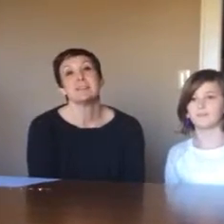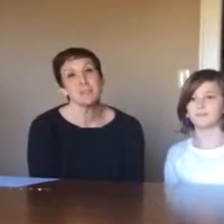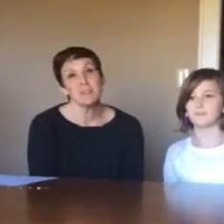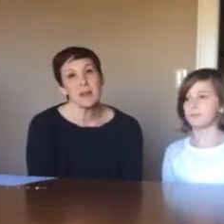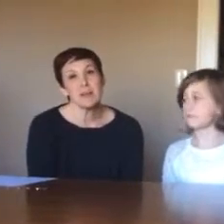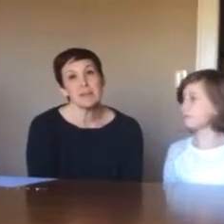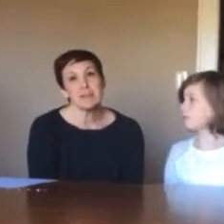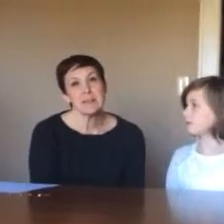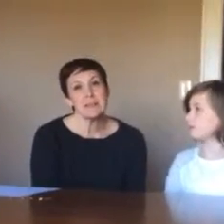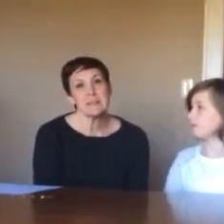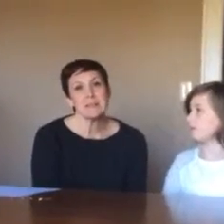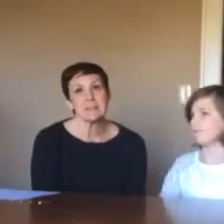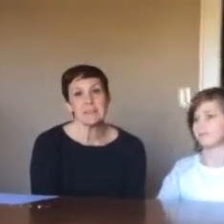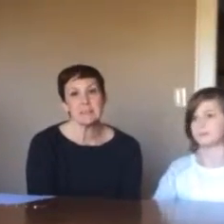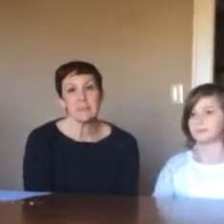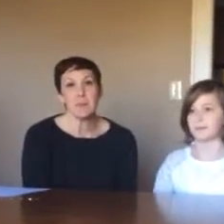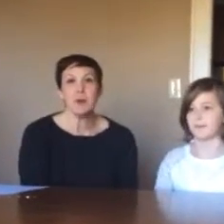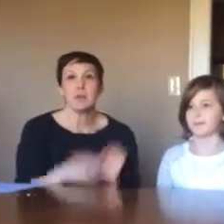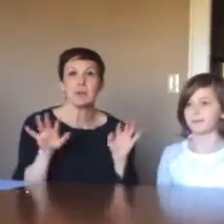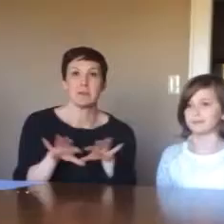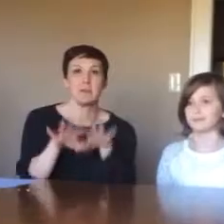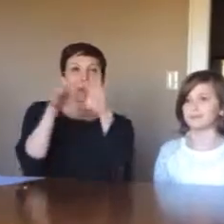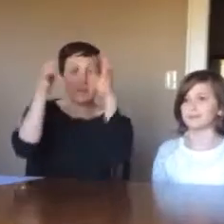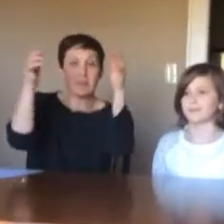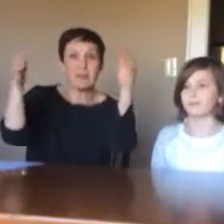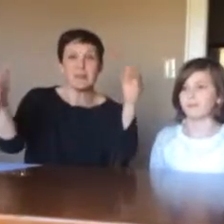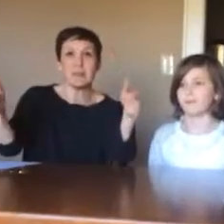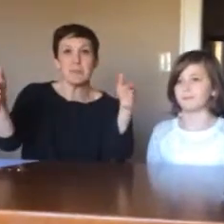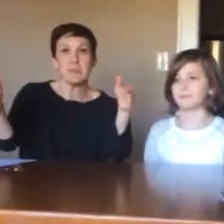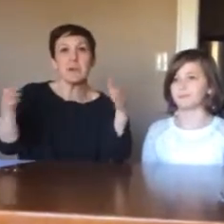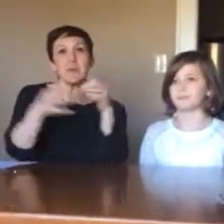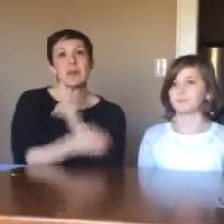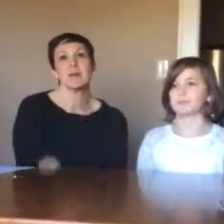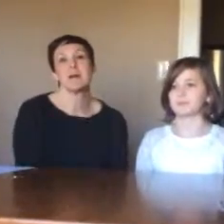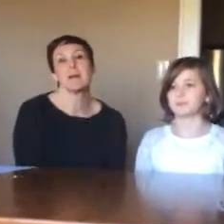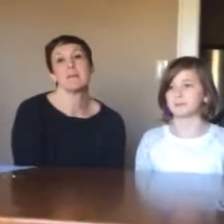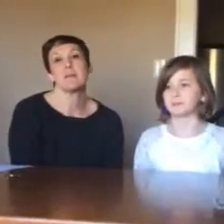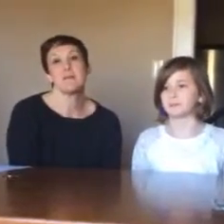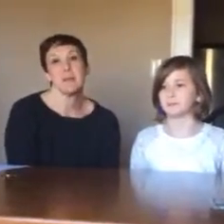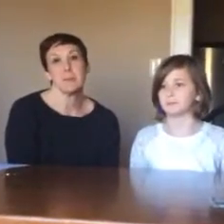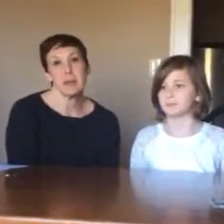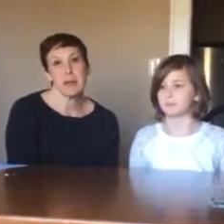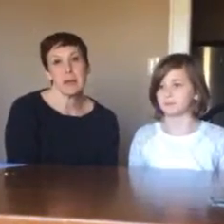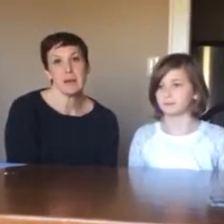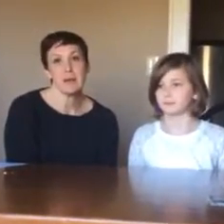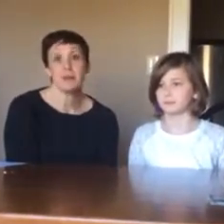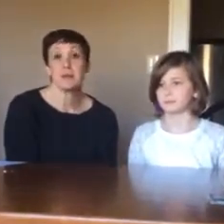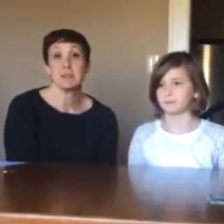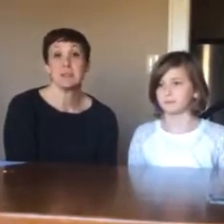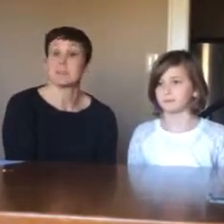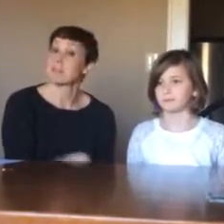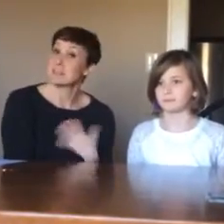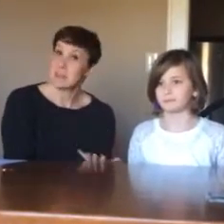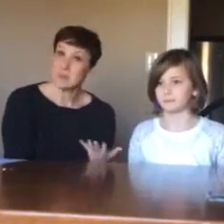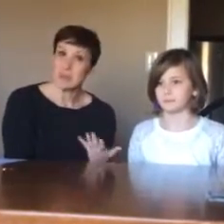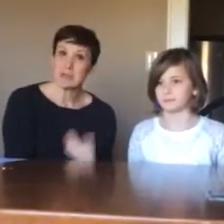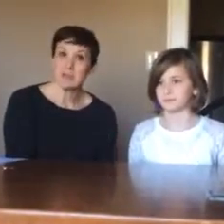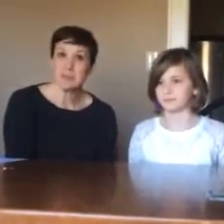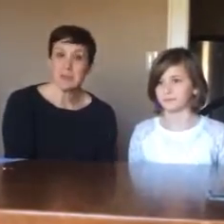Discrete trial is a part of the big umbrella of ABA, although it is not the same thing as